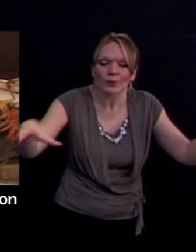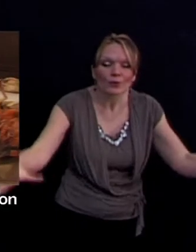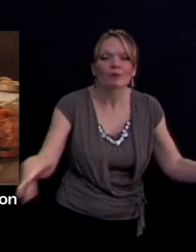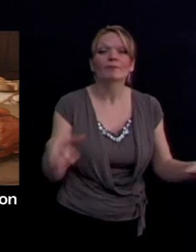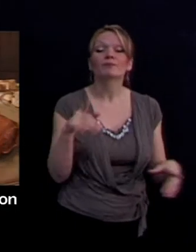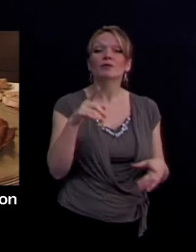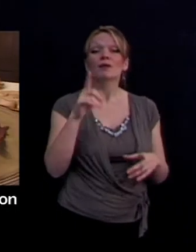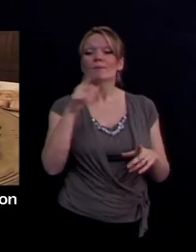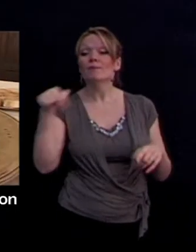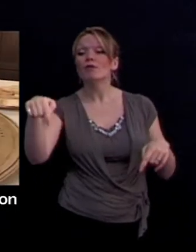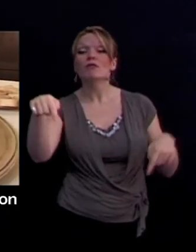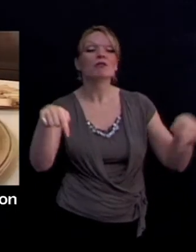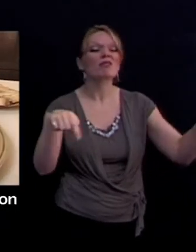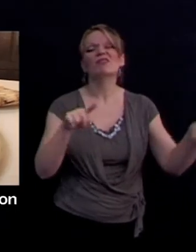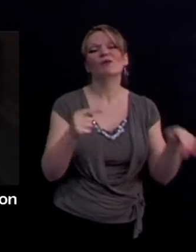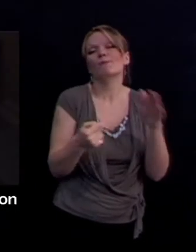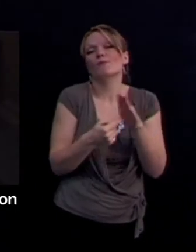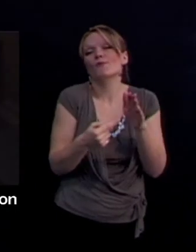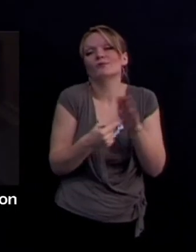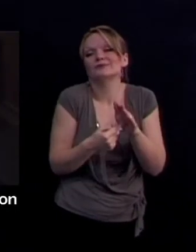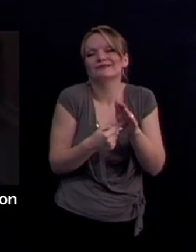on additional tables at either side.